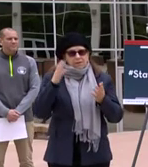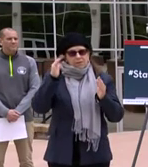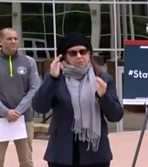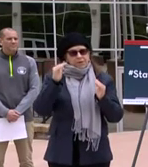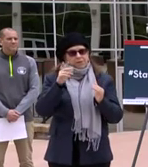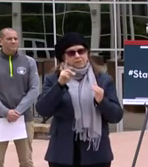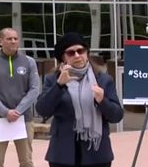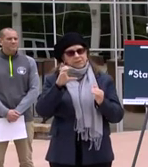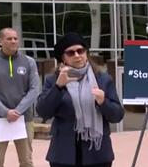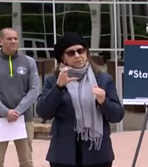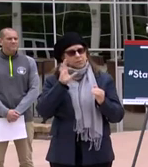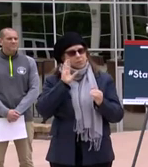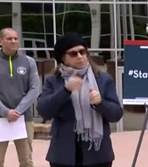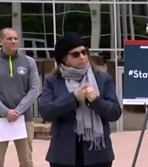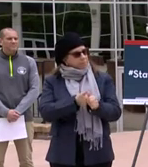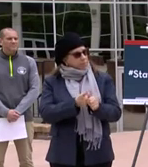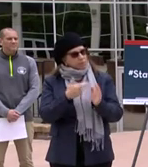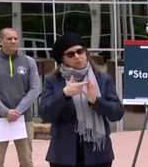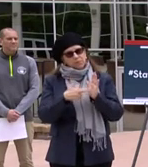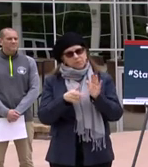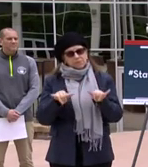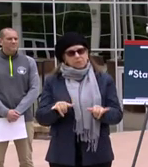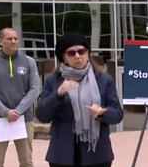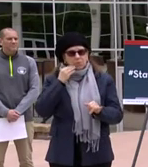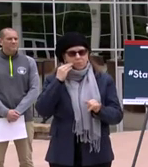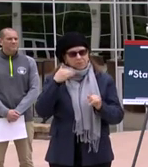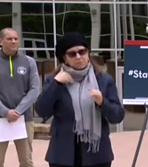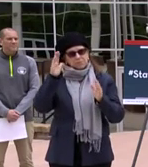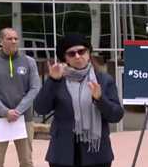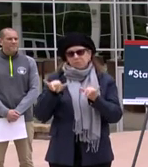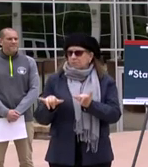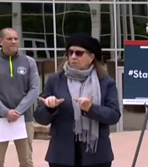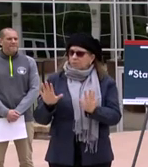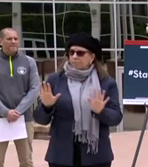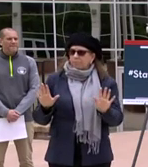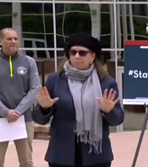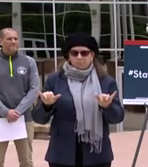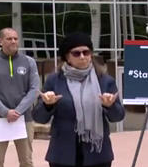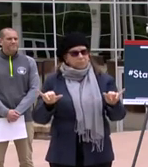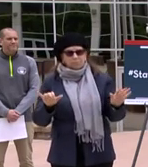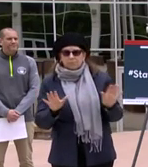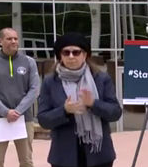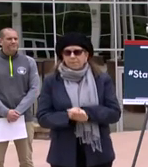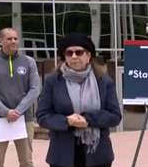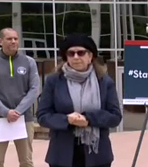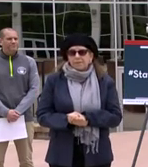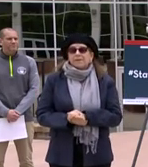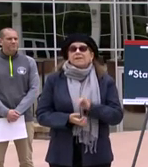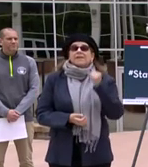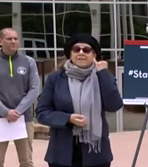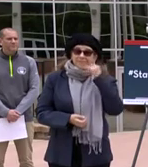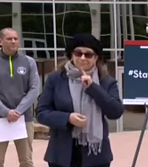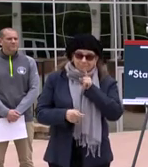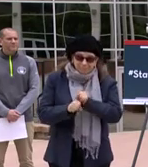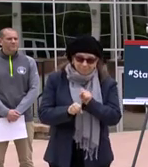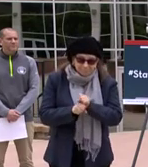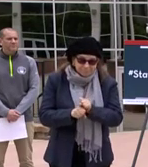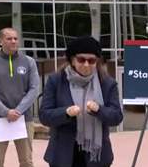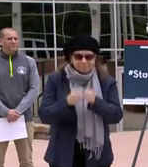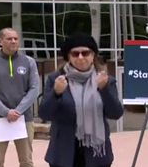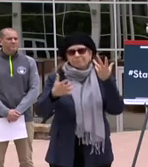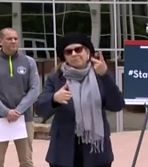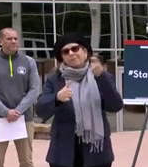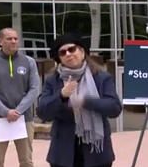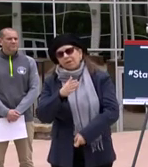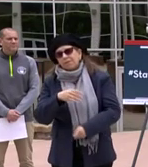to comply. We do, of course, have penalties at our disposal, but I don't expect that we will have to use